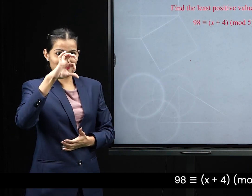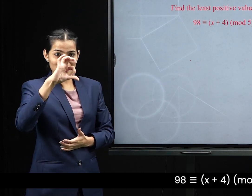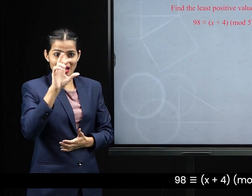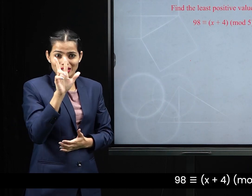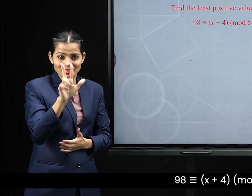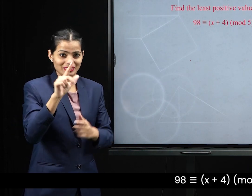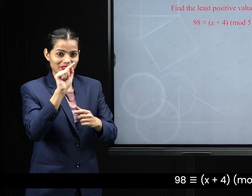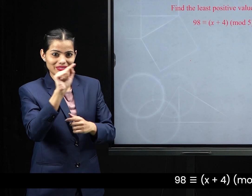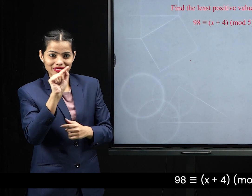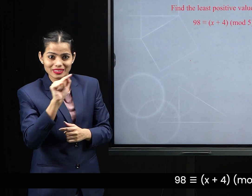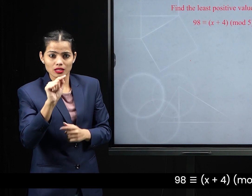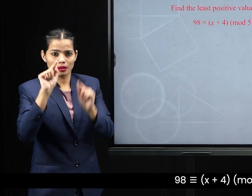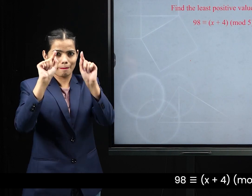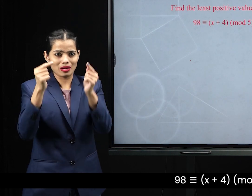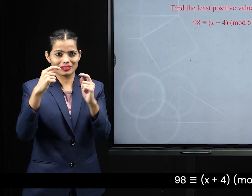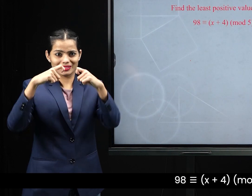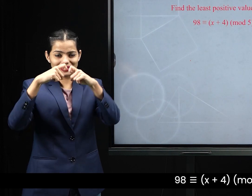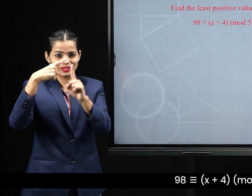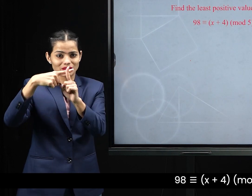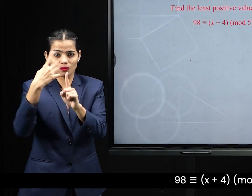98 is equal to x plus 4 mod 5.